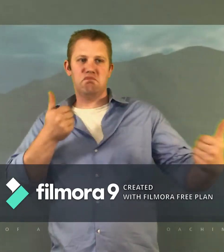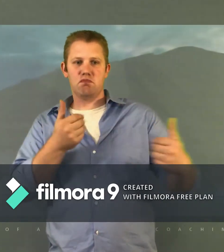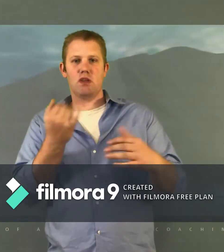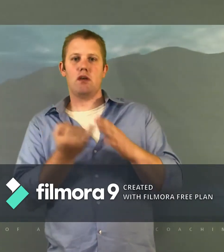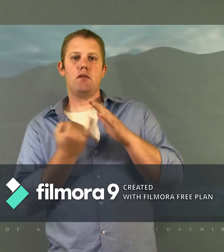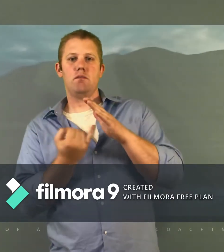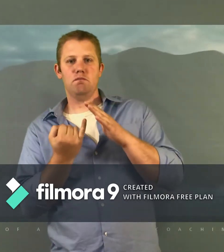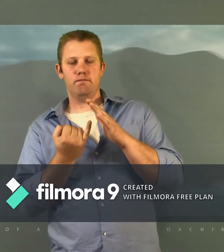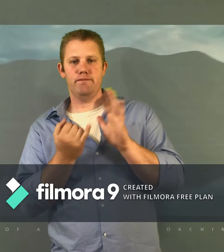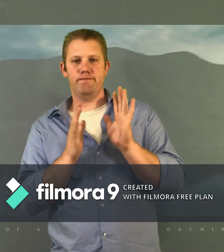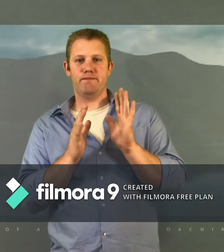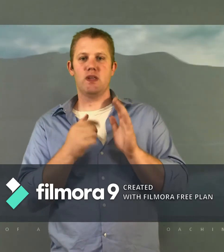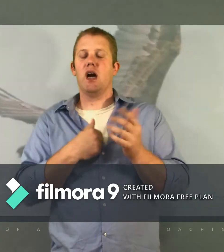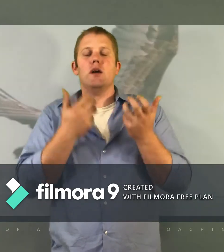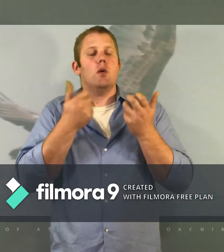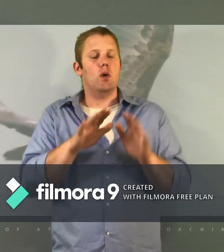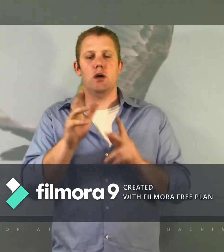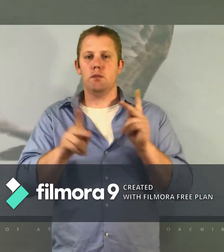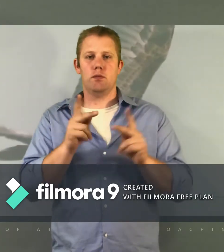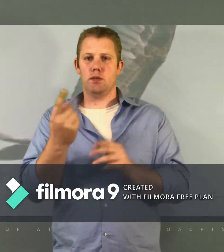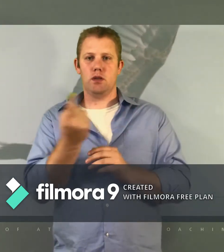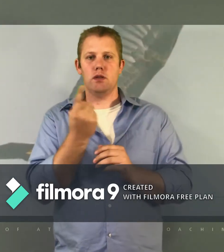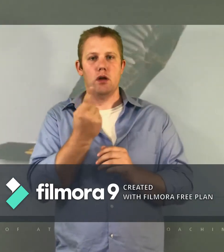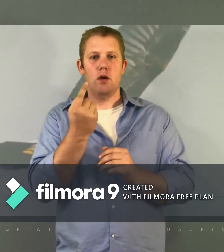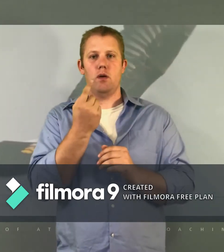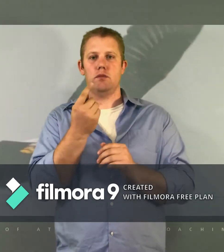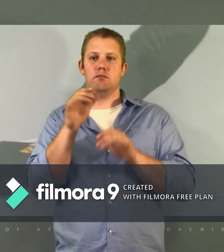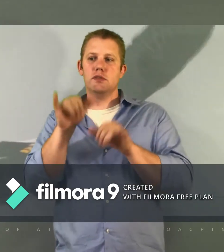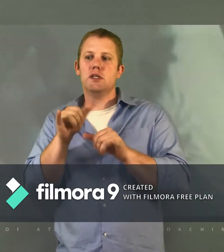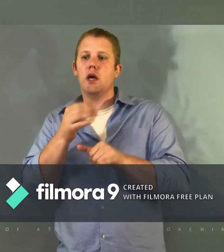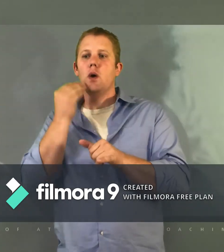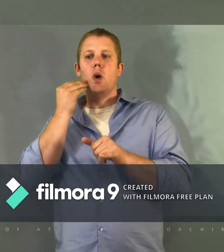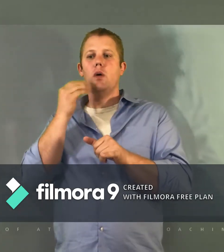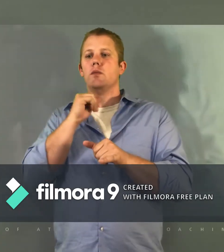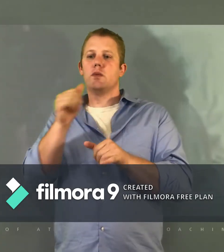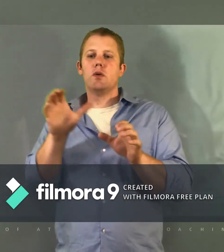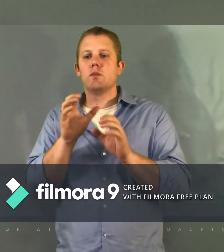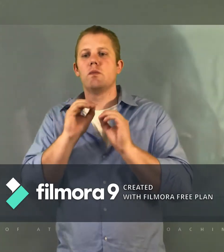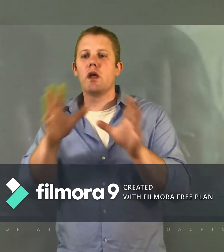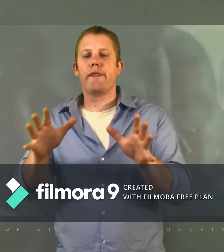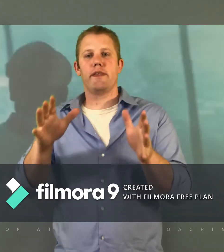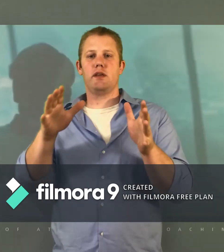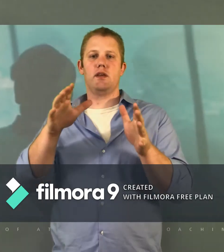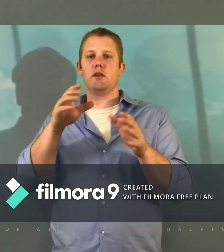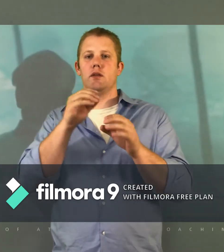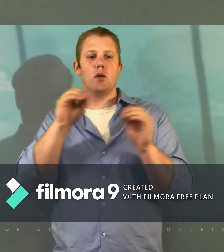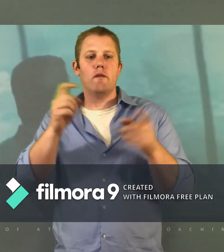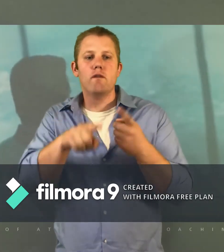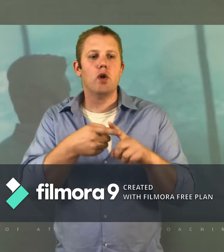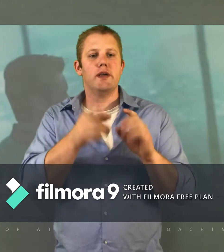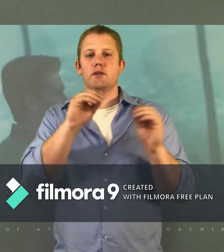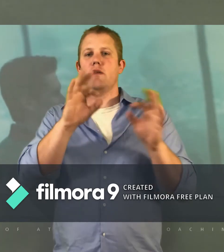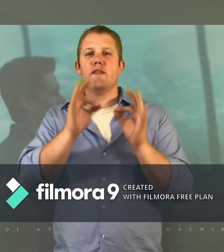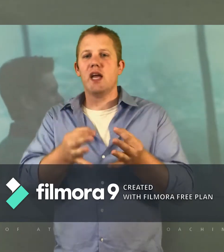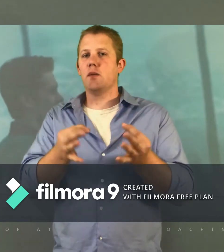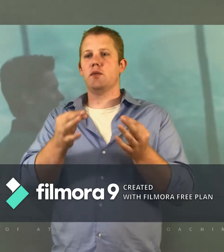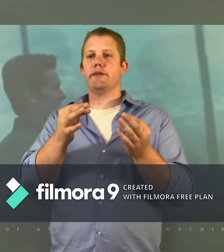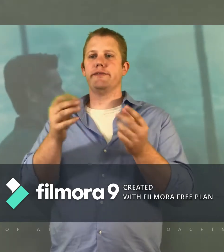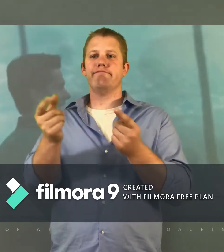I'm not preaching separatism. I don't want a bunch of people to just be alone at home doing nothing with no friends, no family,